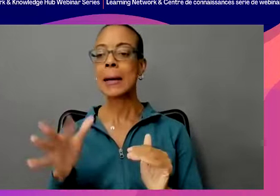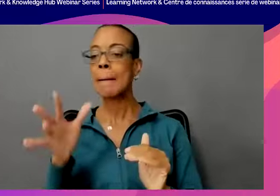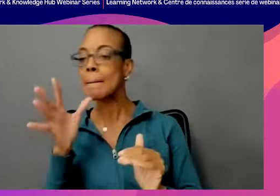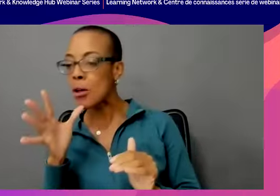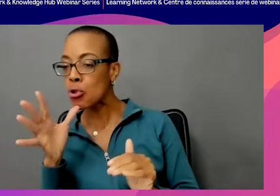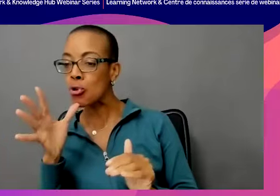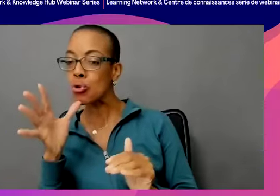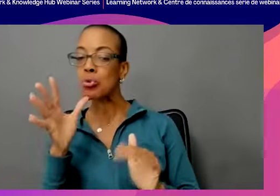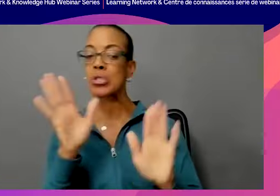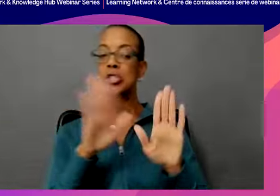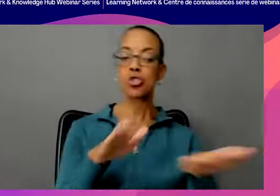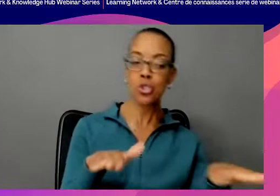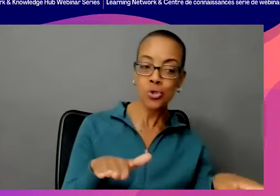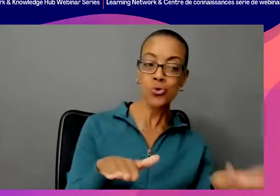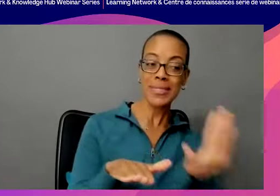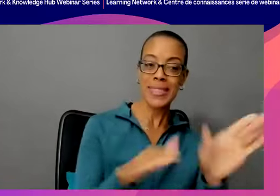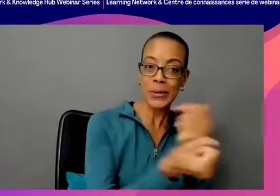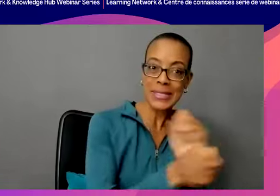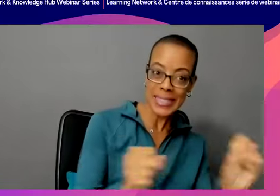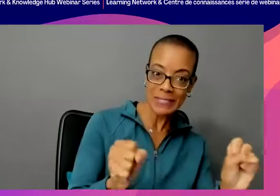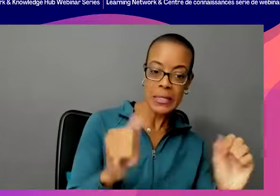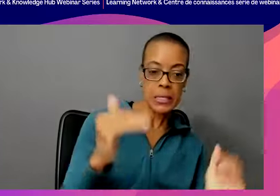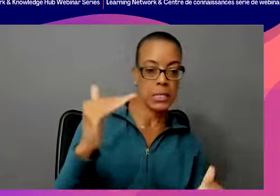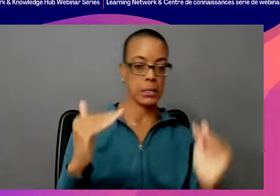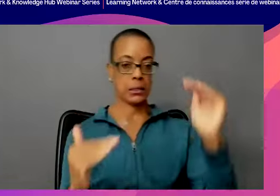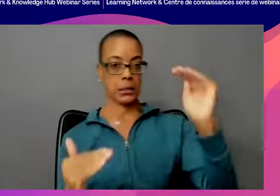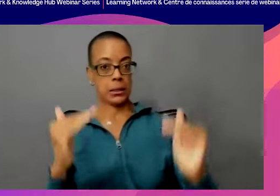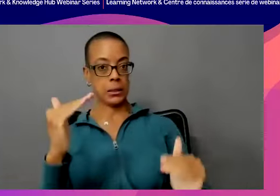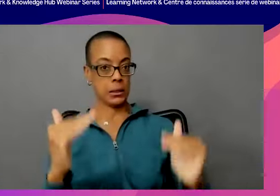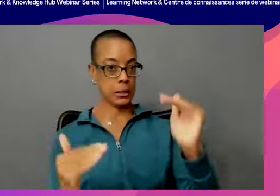balance when it comes to safety and their lifestyle?